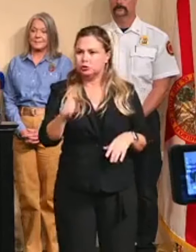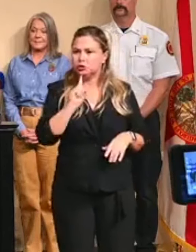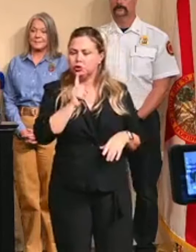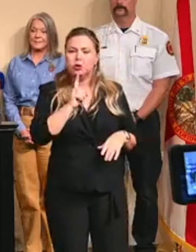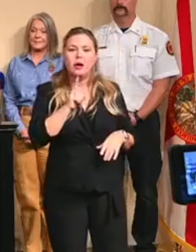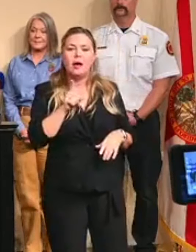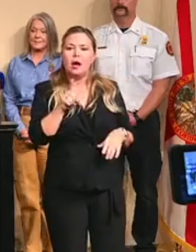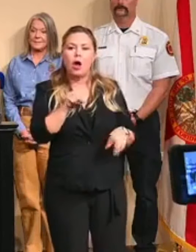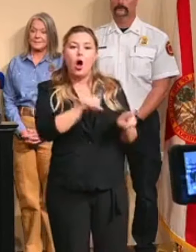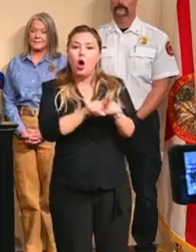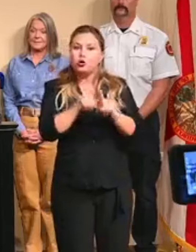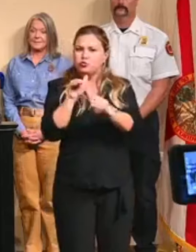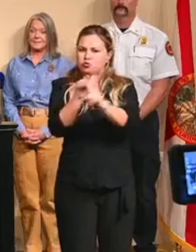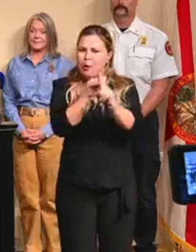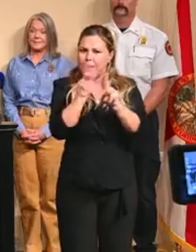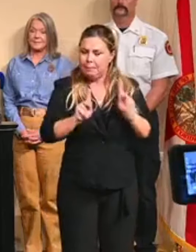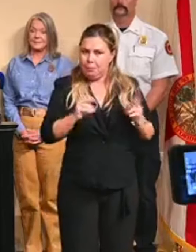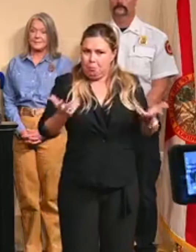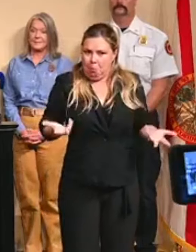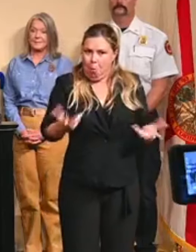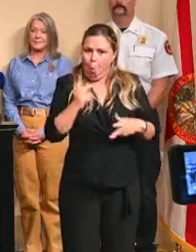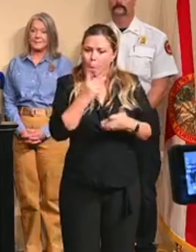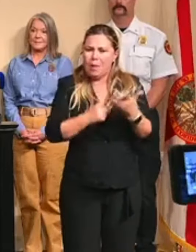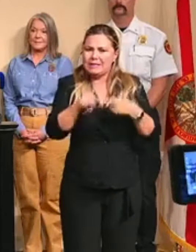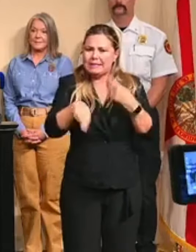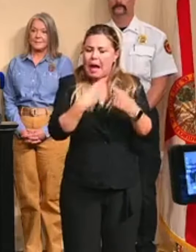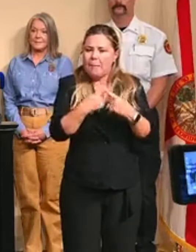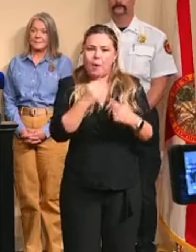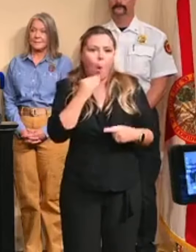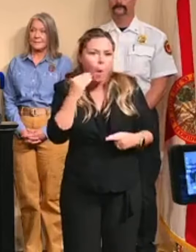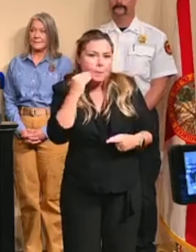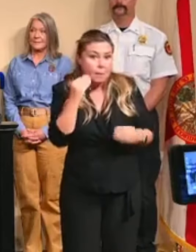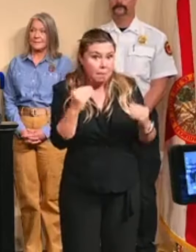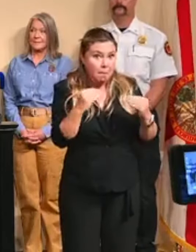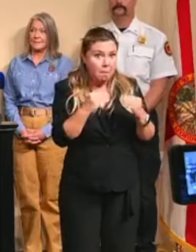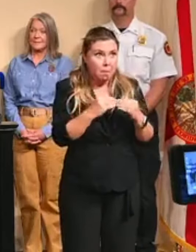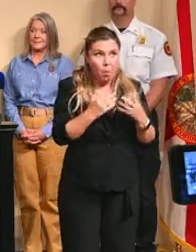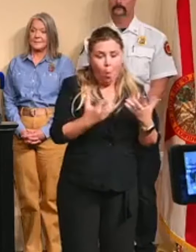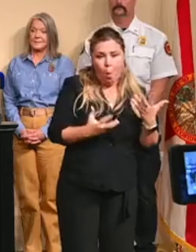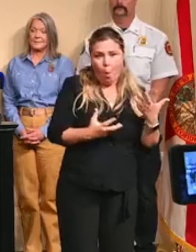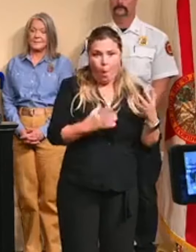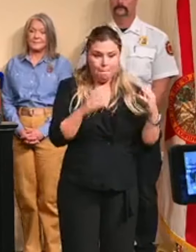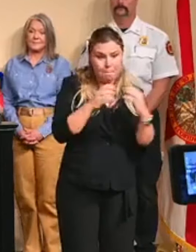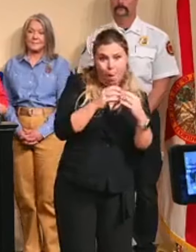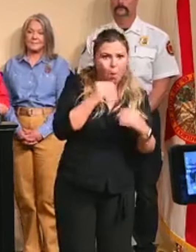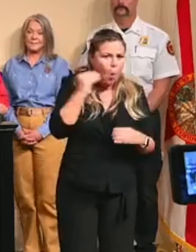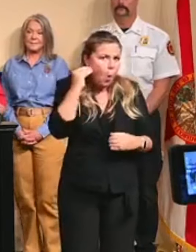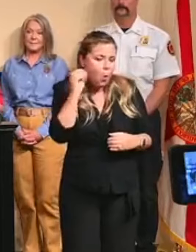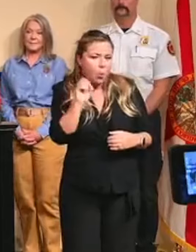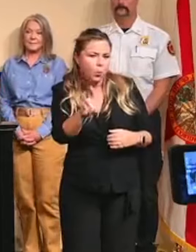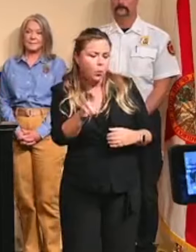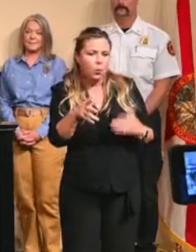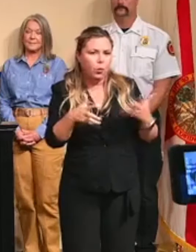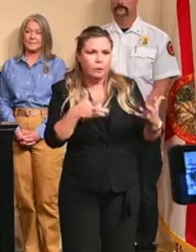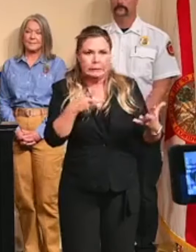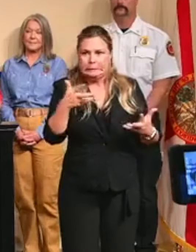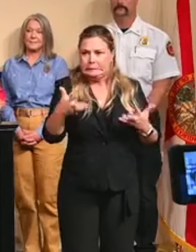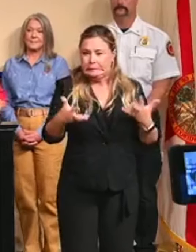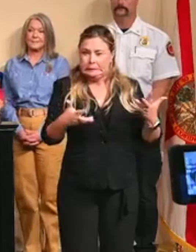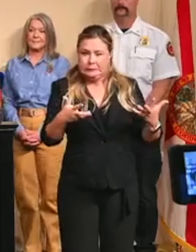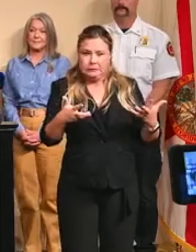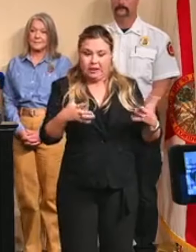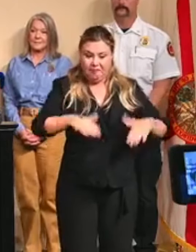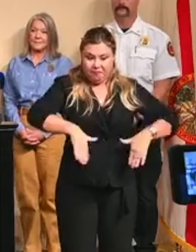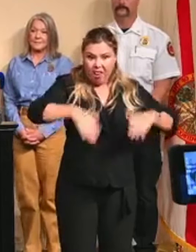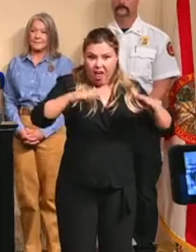And then also remind people what type of housing, if they're in a more modest home, a mobile home, maybe in